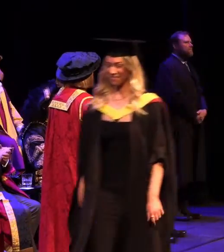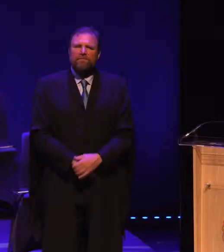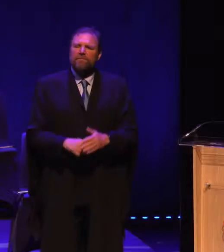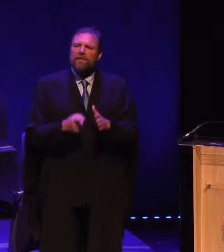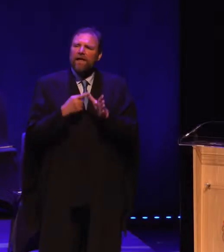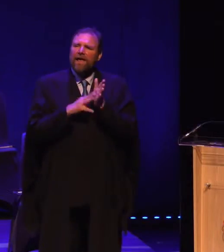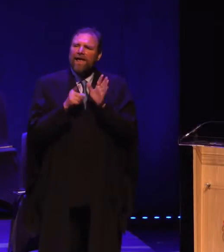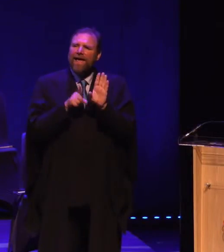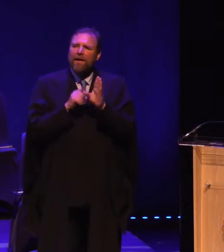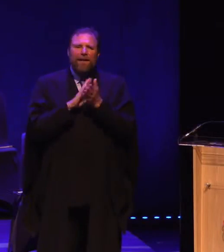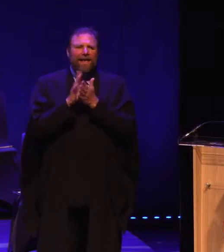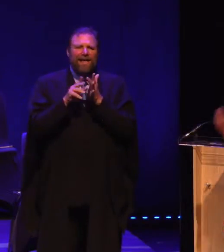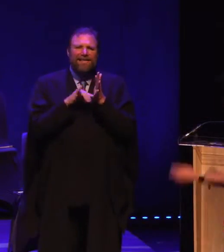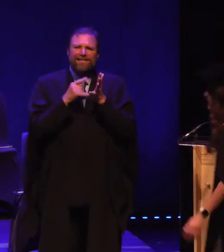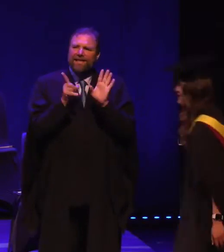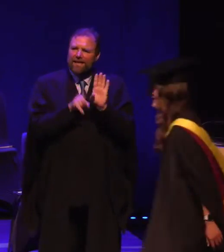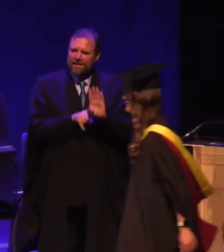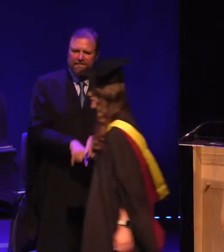Amy Hinsley.